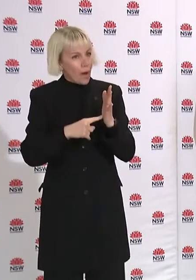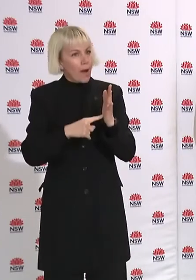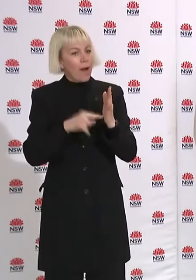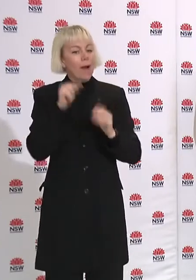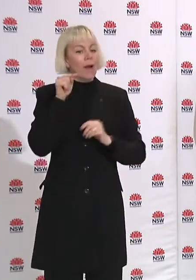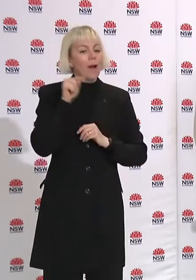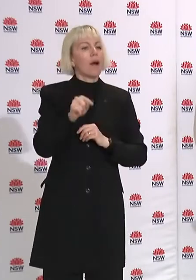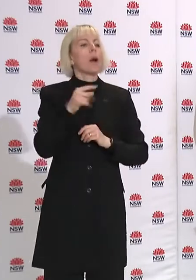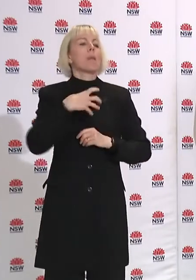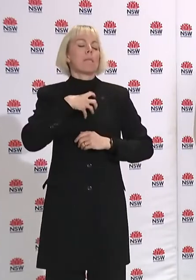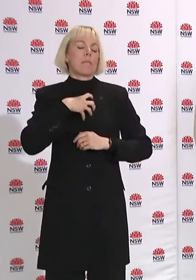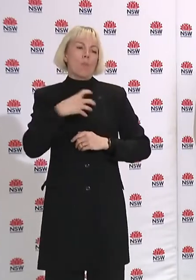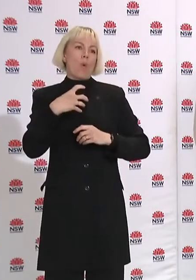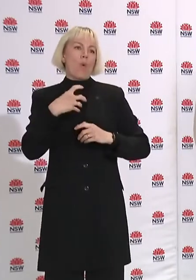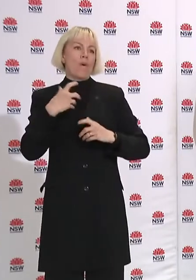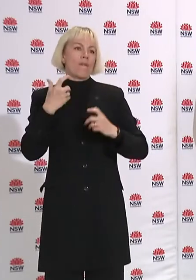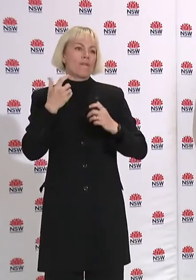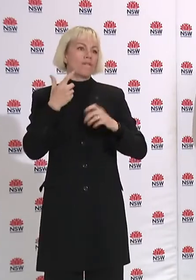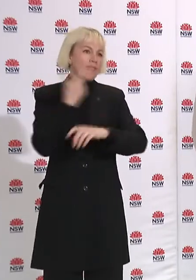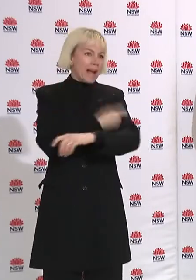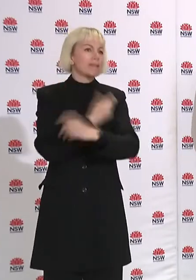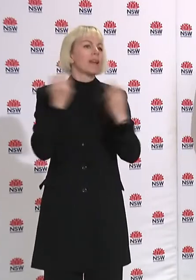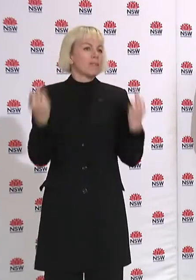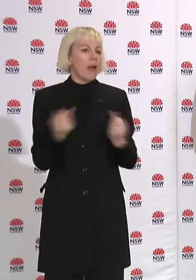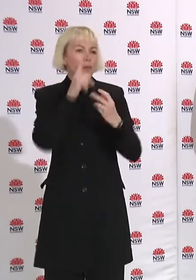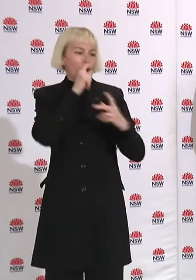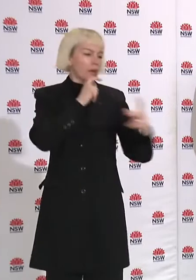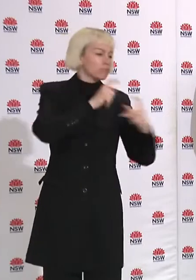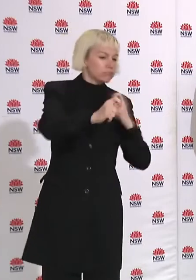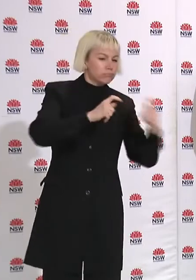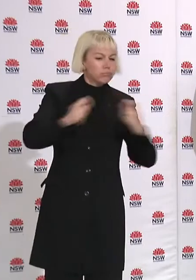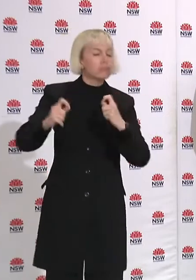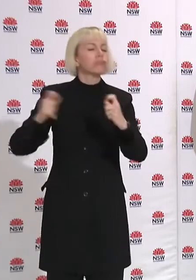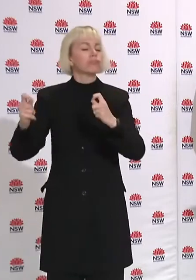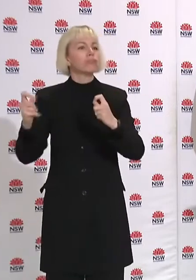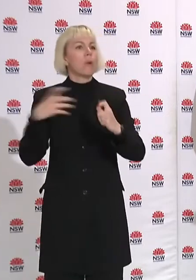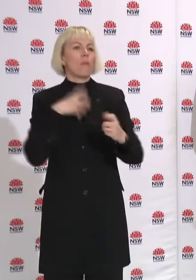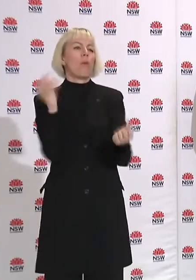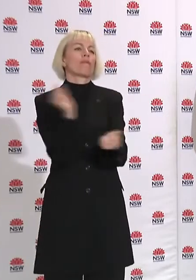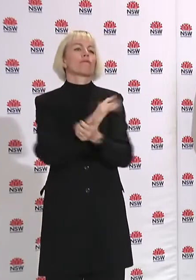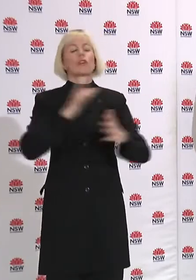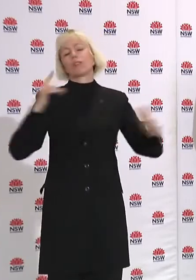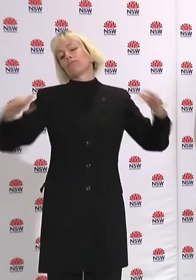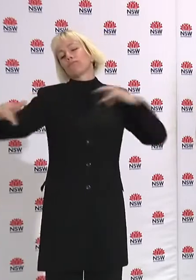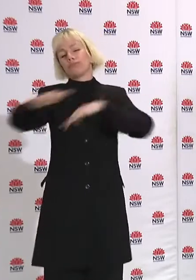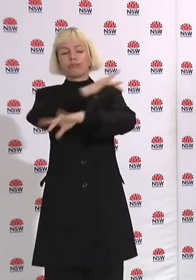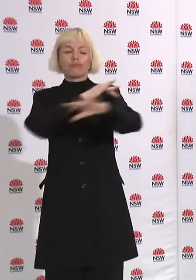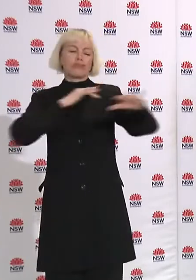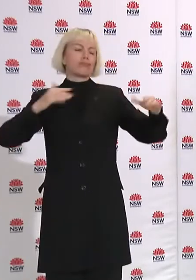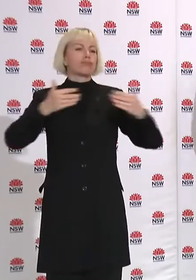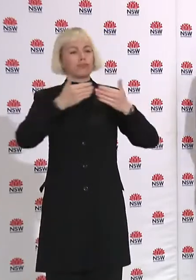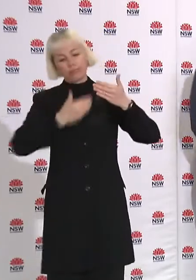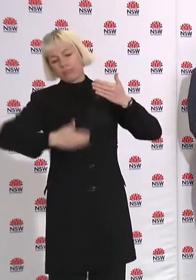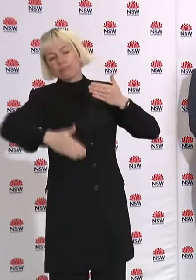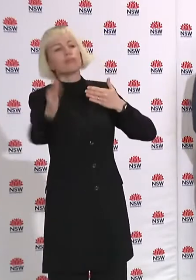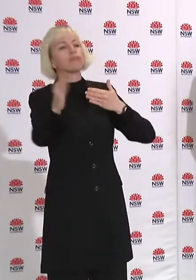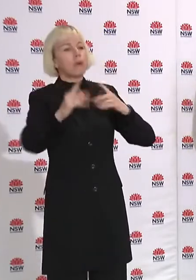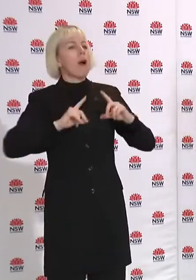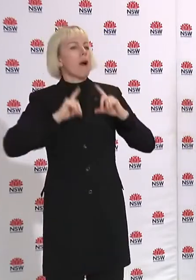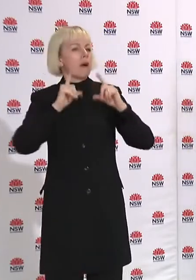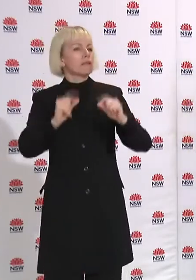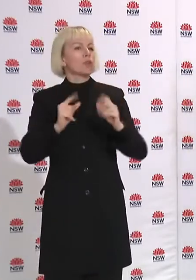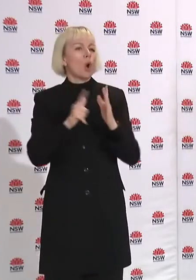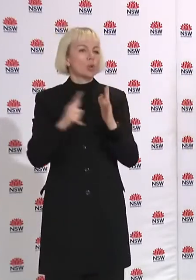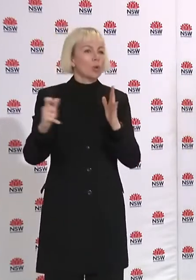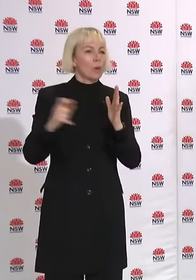where much more of our population will be vaccinated, and we'll be able to live much more freely beyond that point. But we have to provide a roadmap to